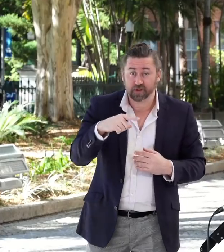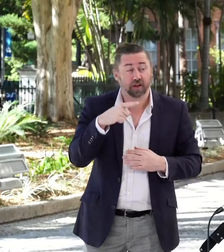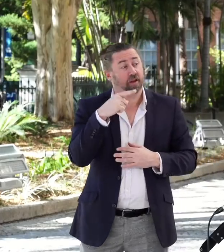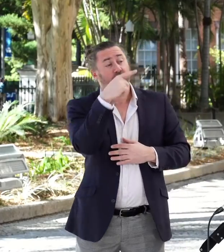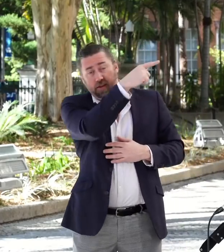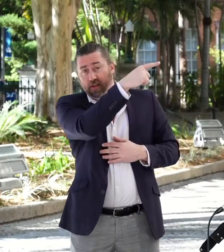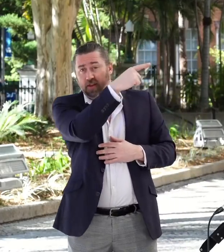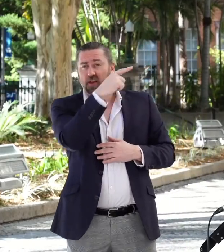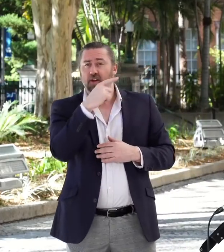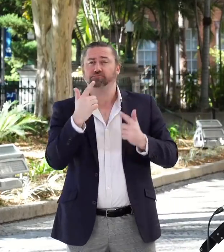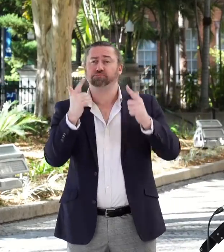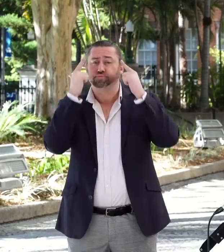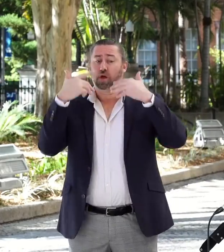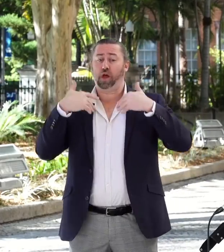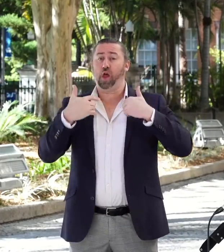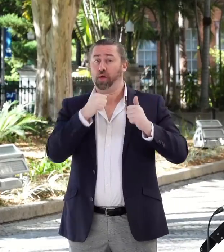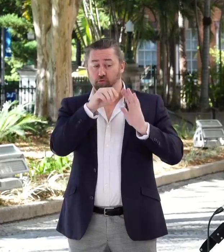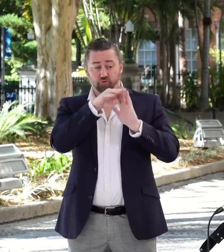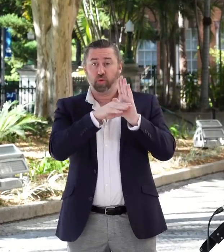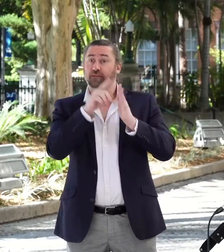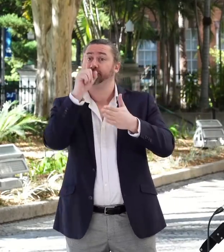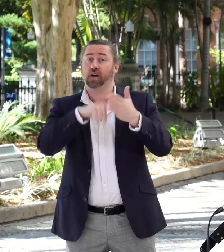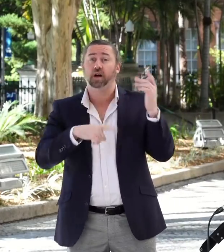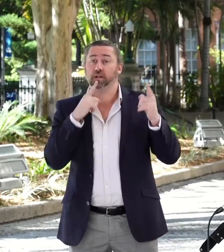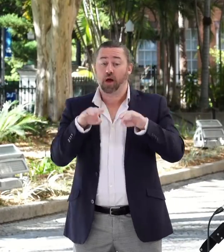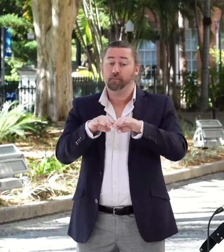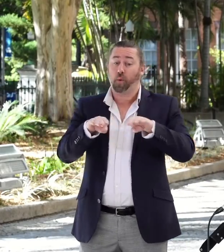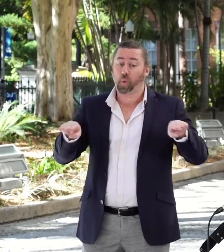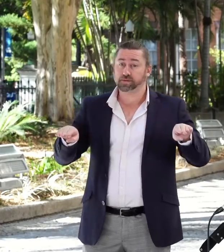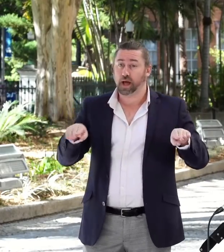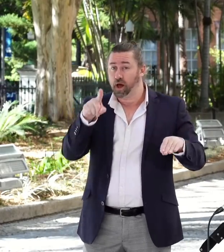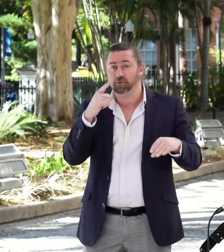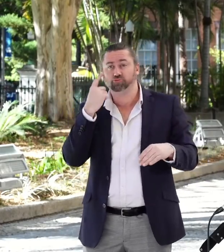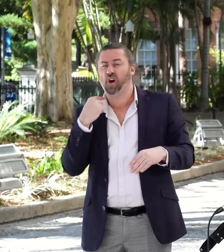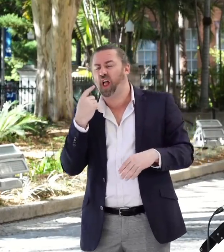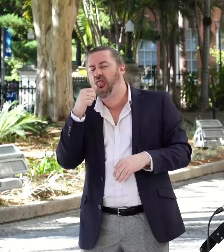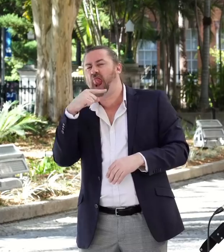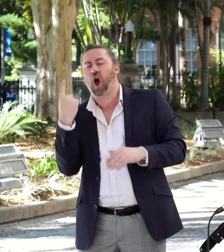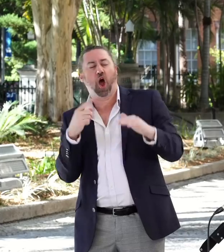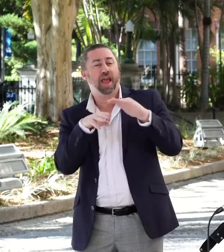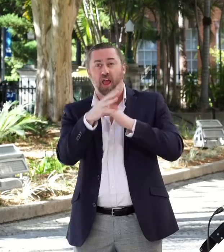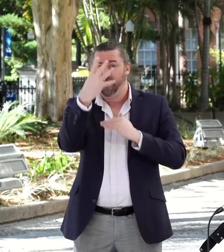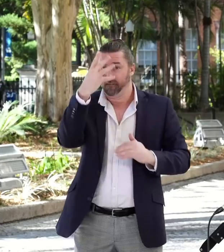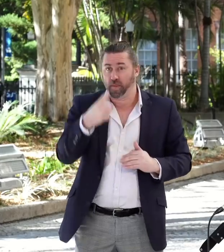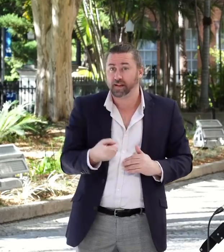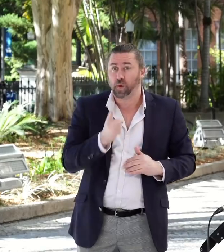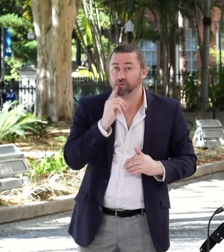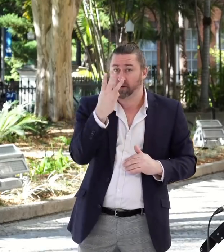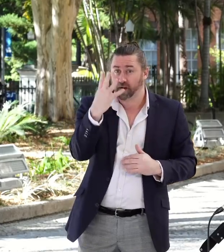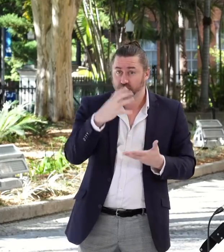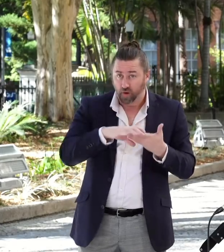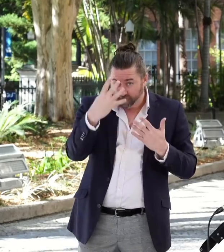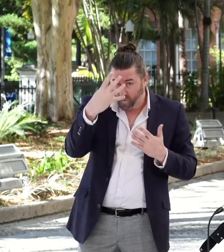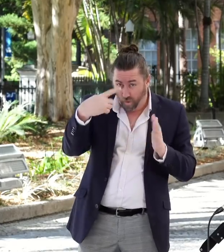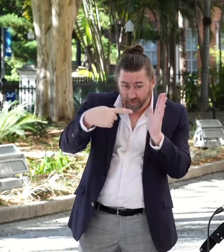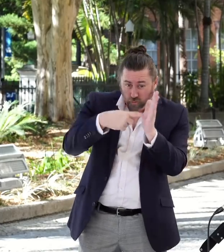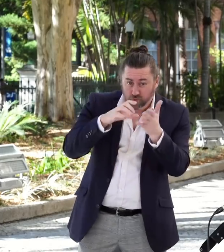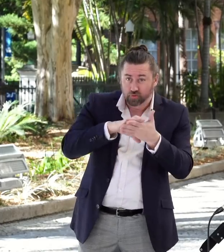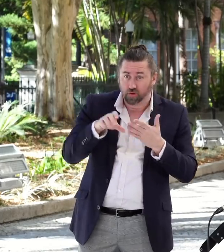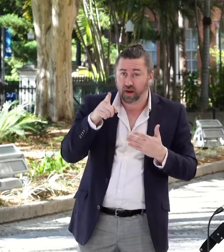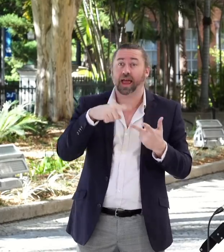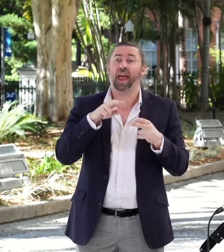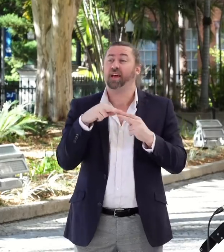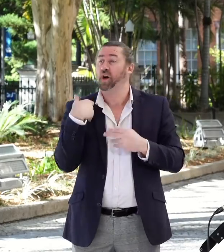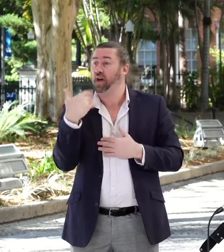maximum penalty is against breaching of the border? Absolutely, and the border breaches carry a $4,135 fine. That's if you get a